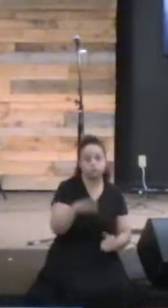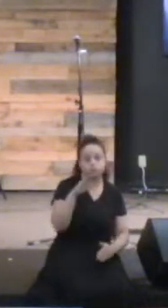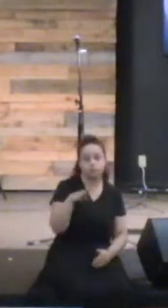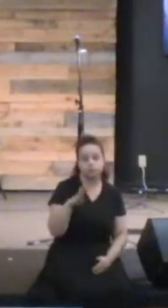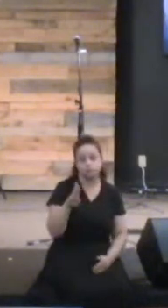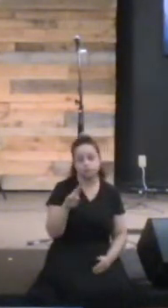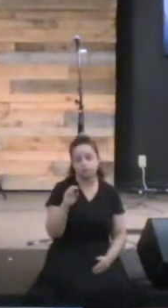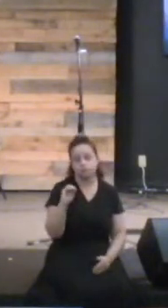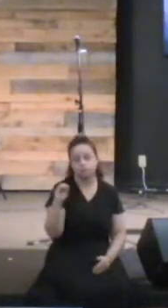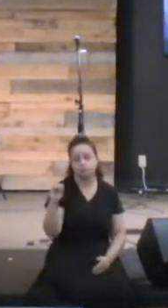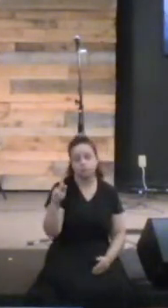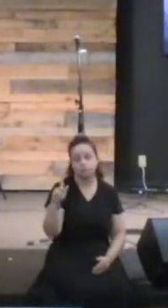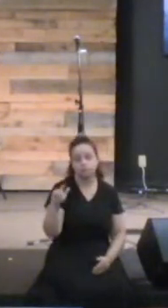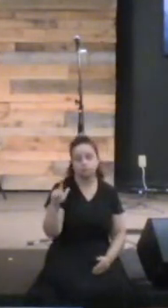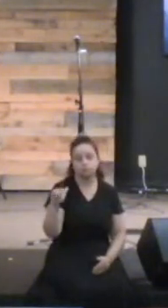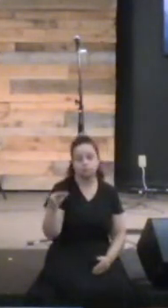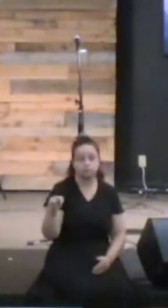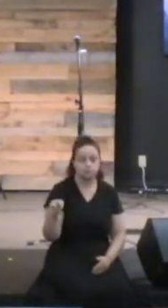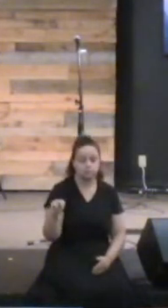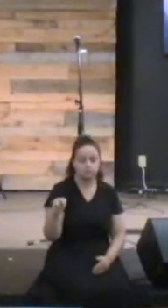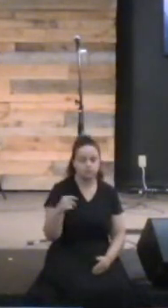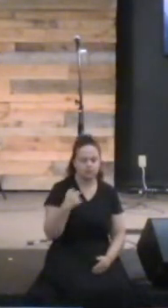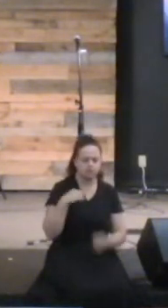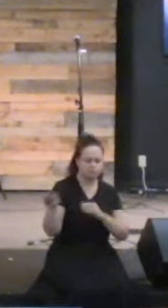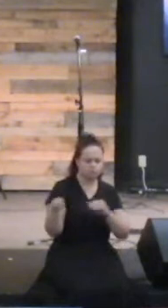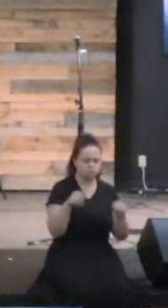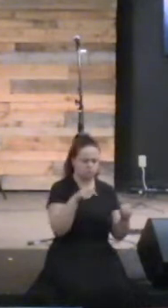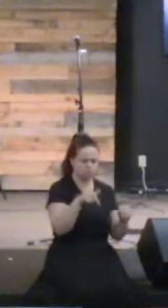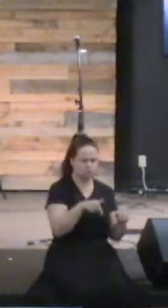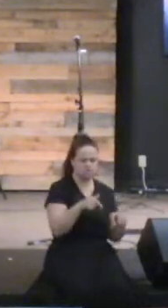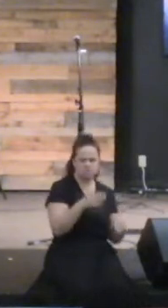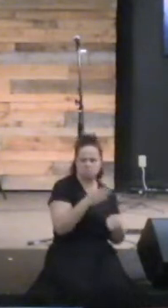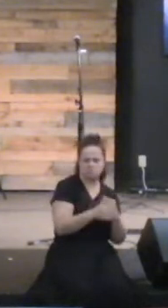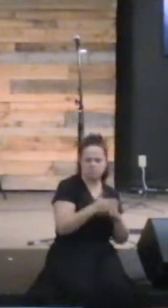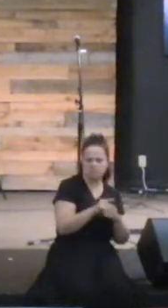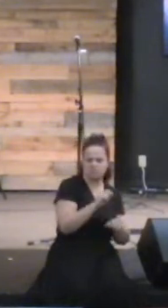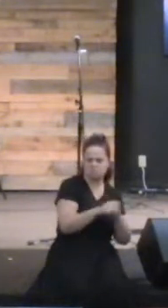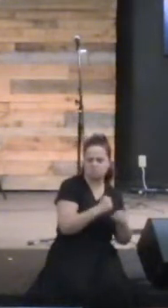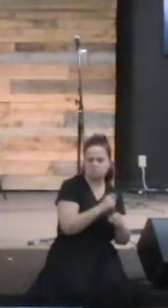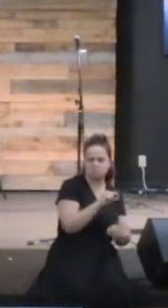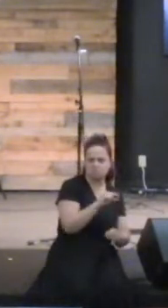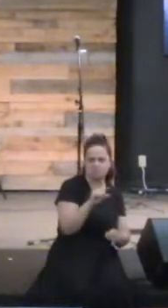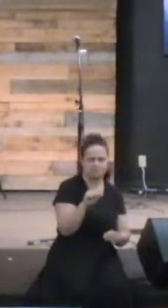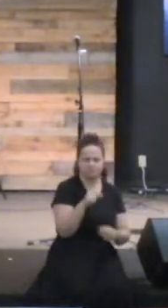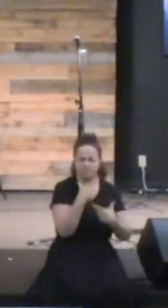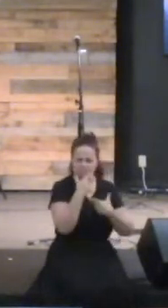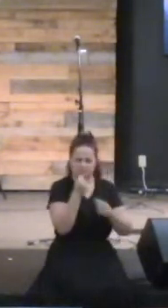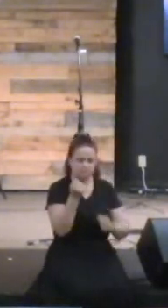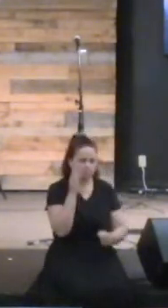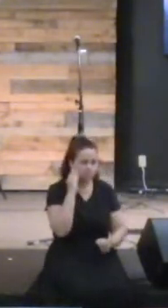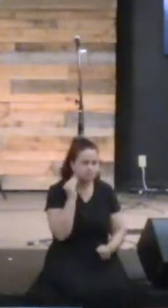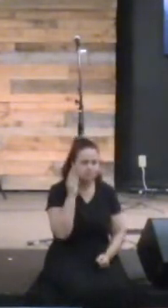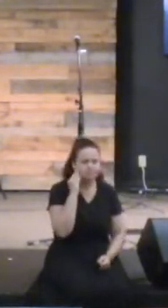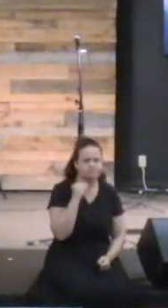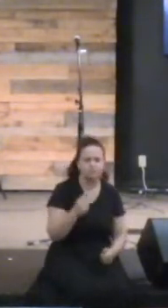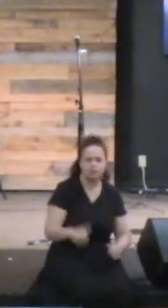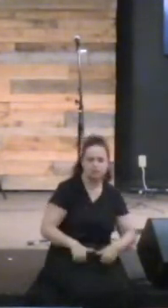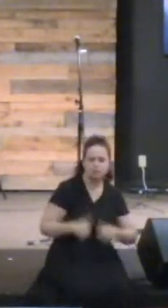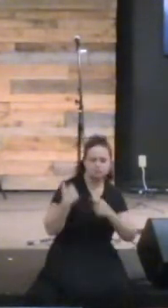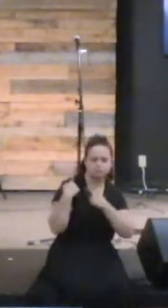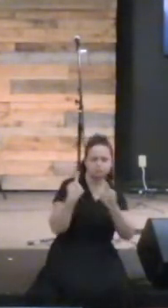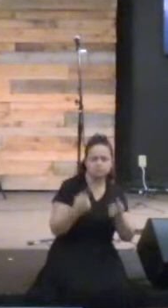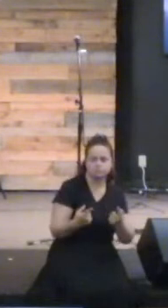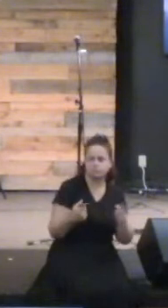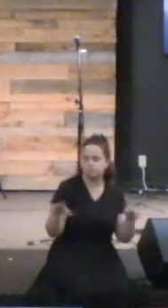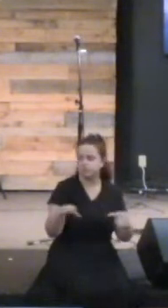here uh uh tail end of 2020 and it's been an interesting experience uh living here so far married to